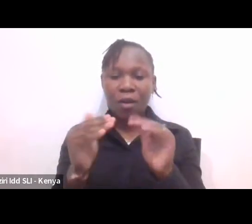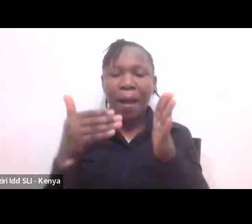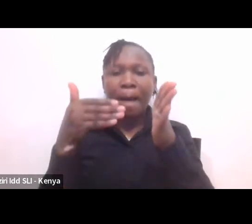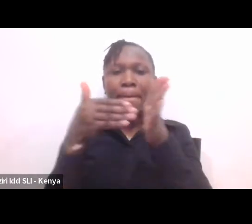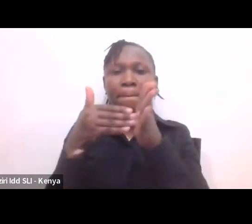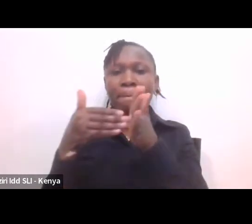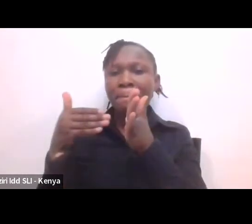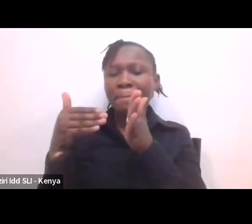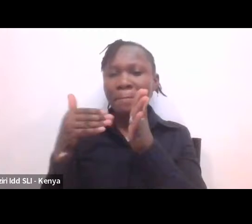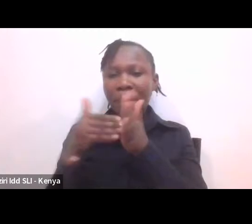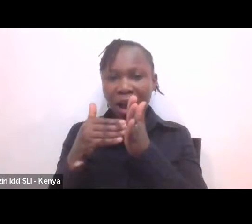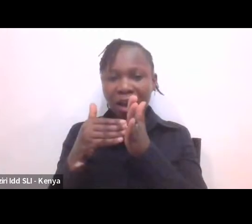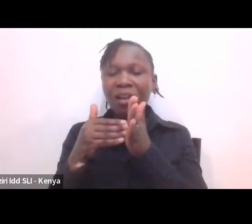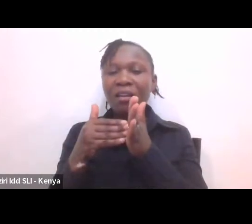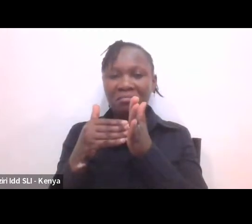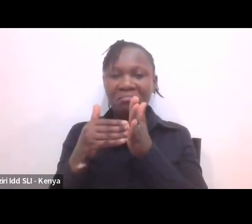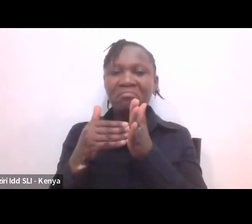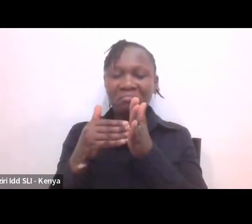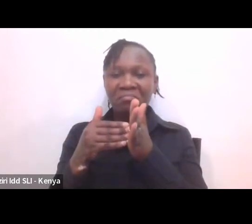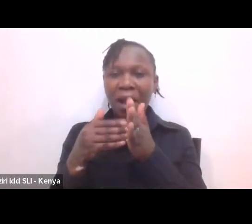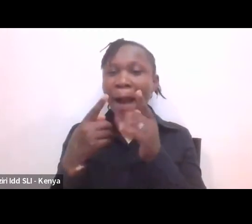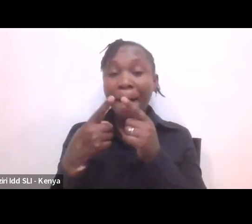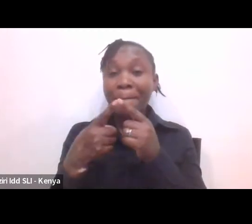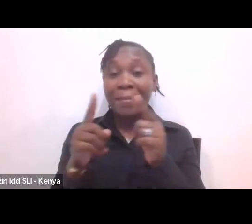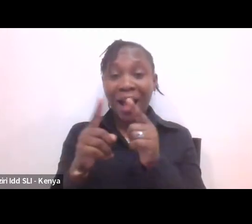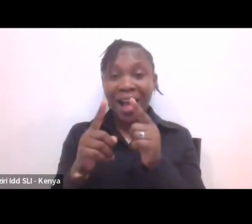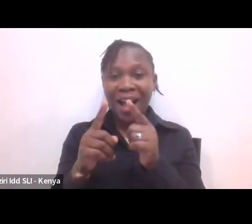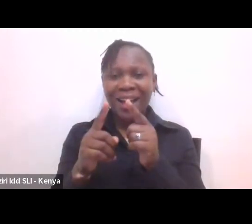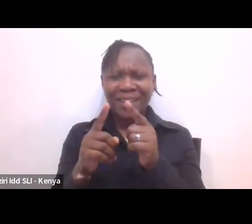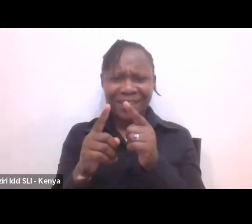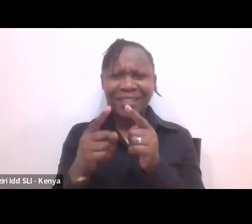became enabled.